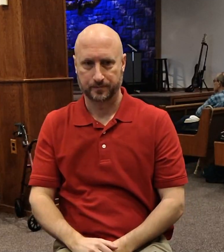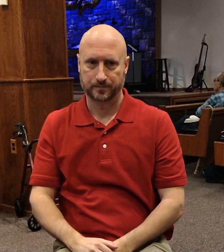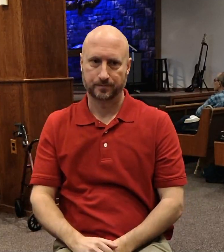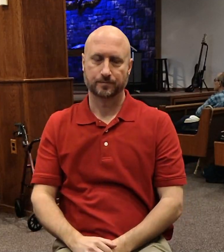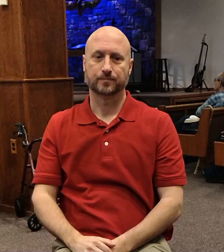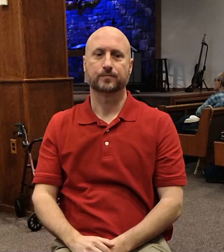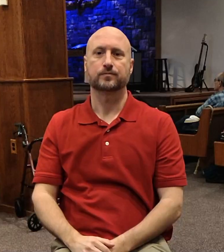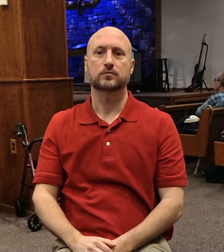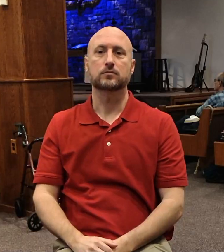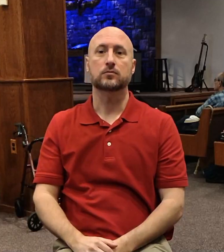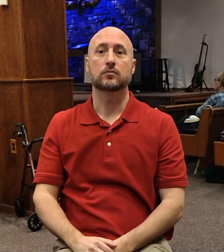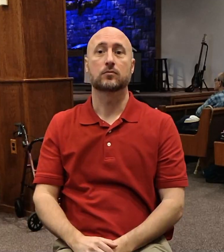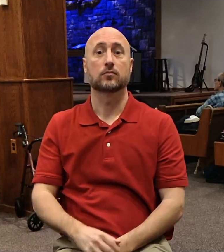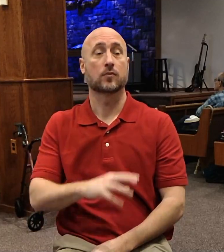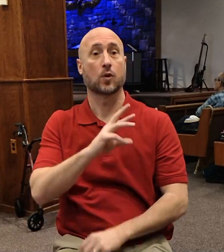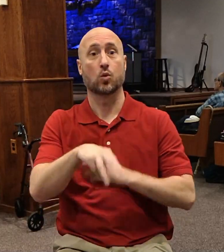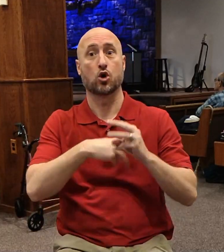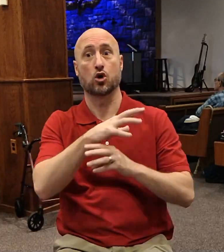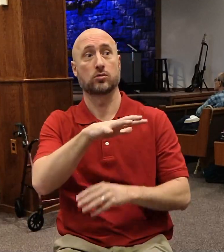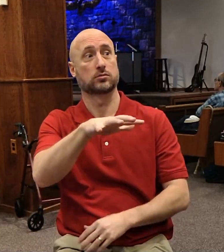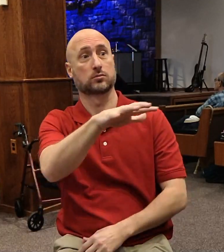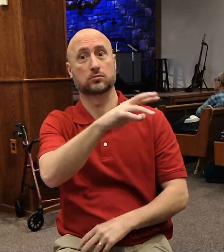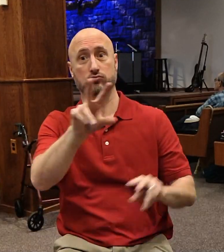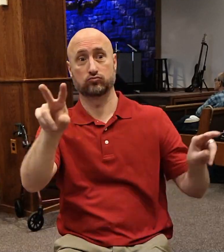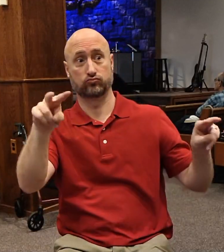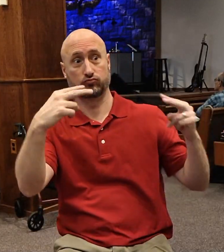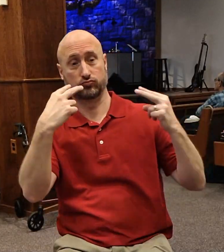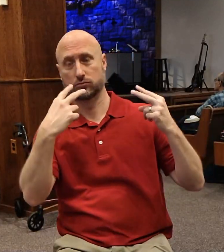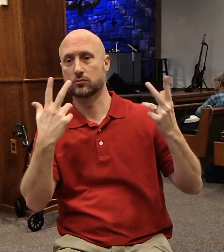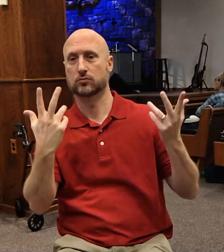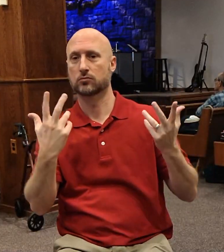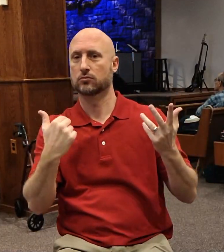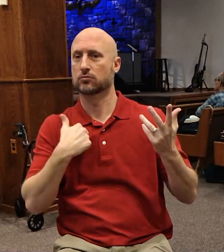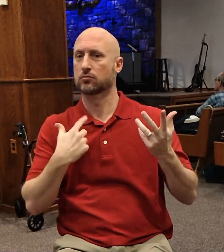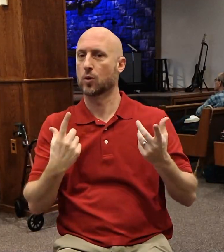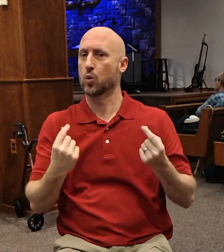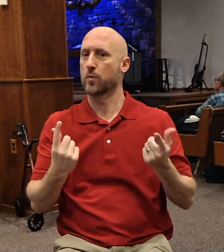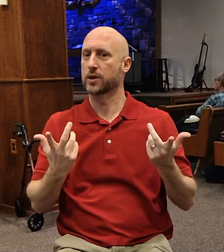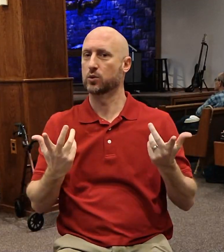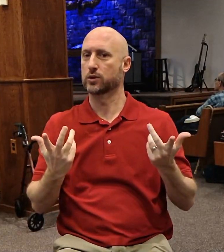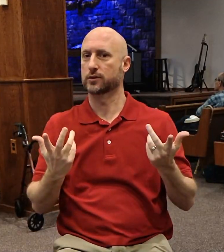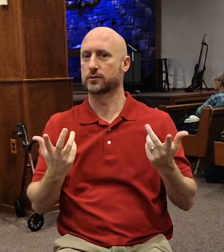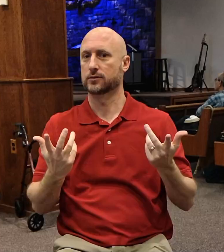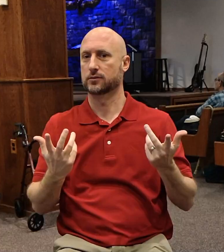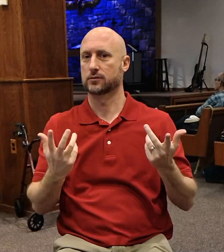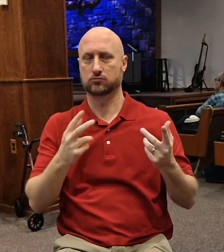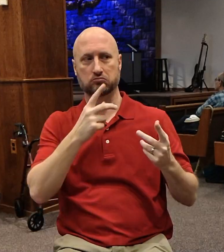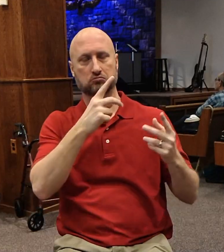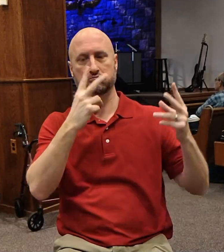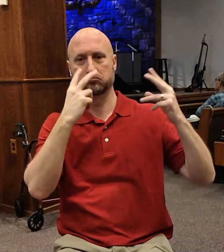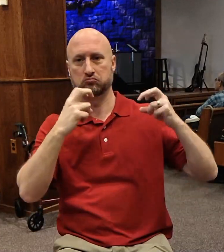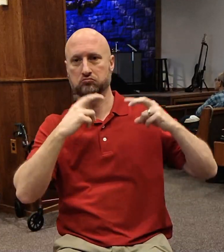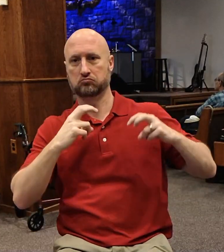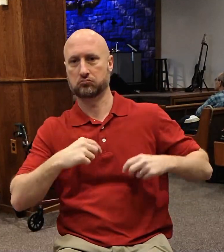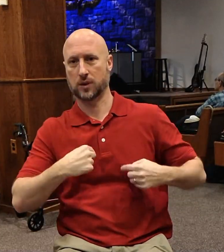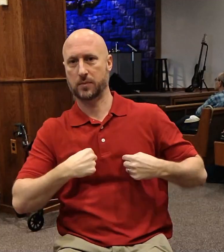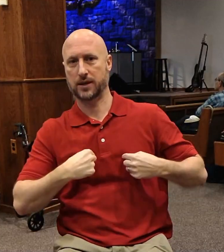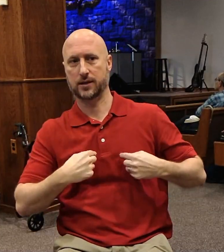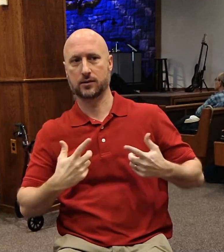and the outside world looks at us in regards to what are we doing what are we looking at look we make faith the test